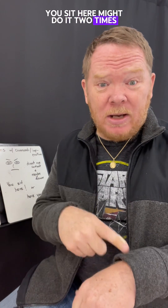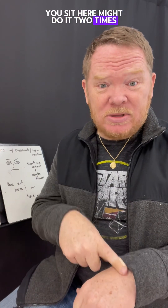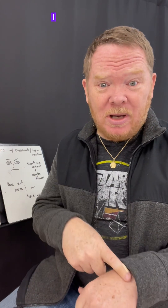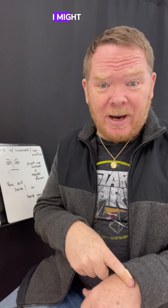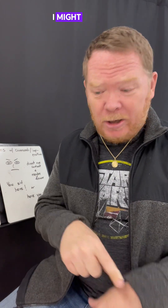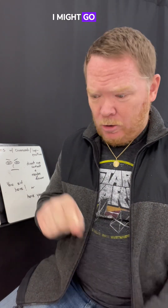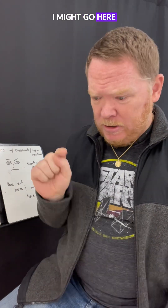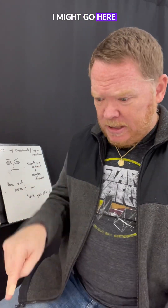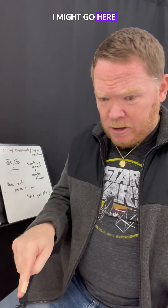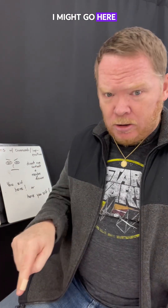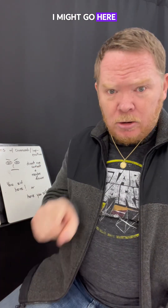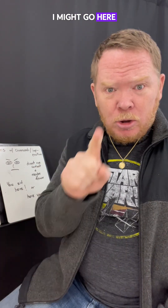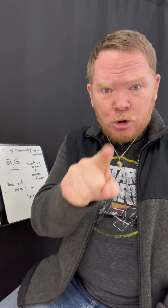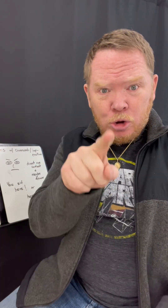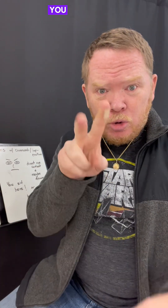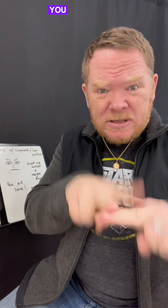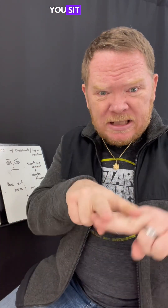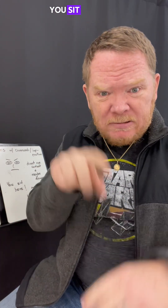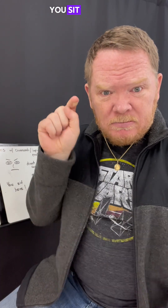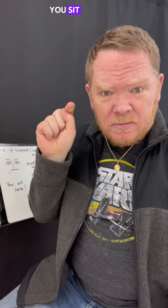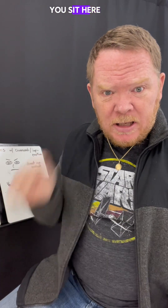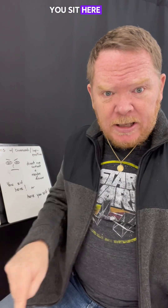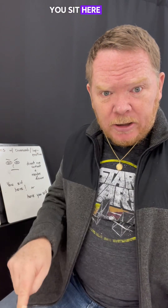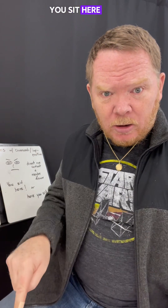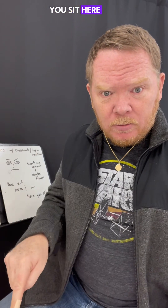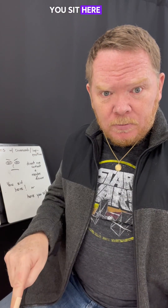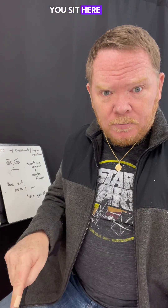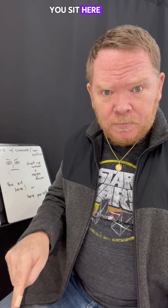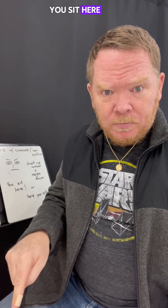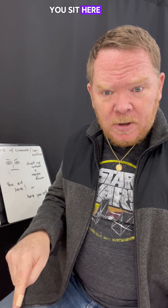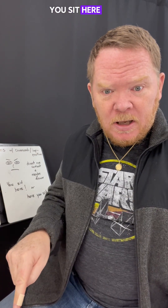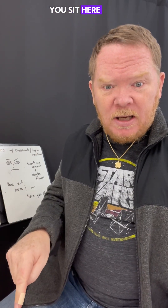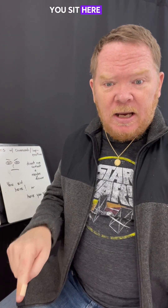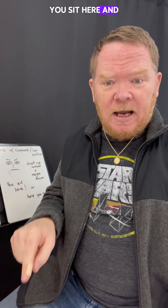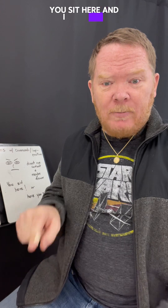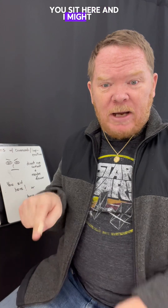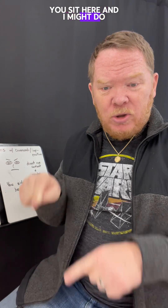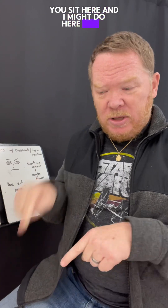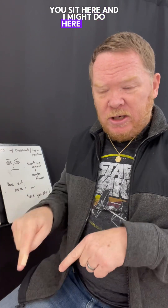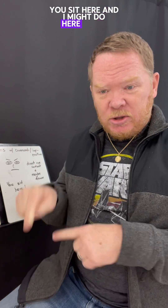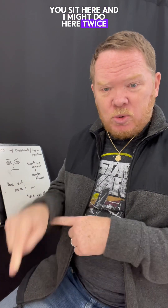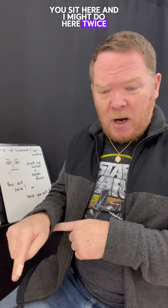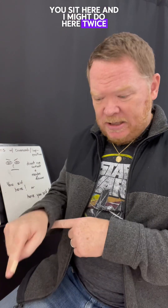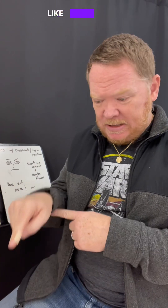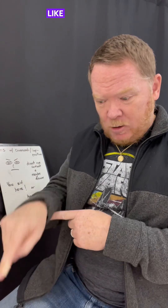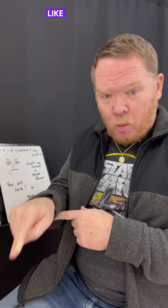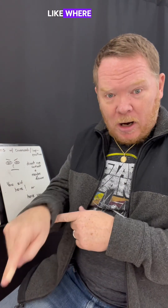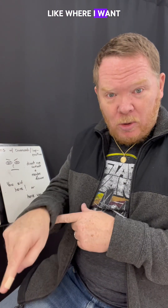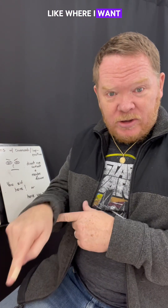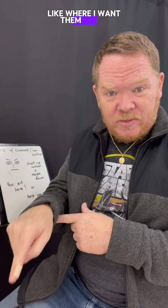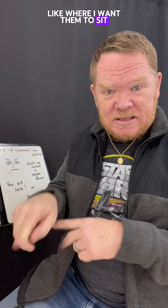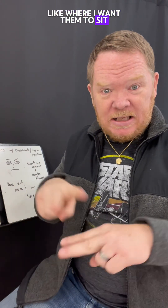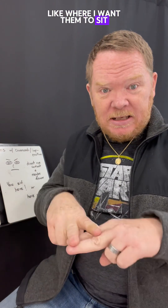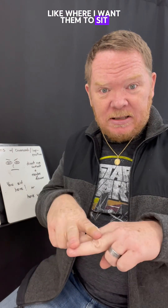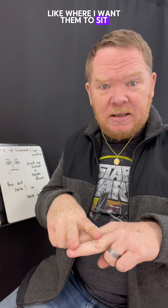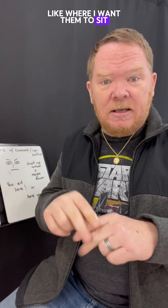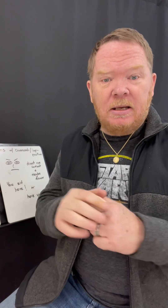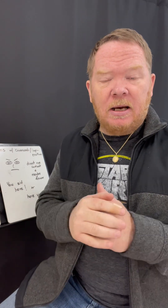I might go, here, you sit, here. And I might do here twice, like where I want them to sit.